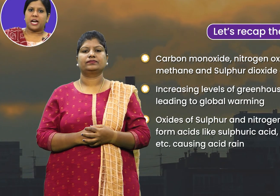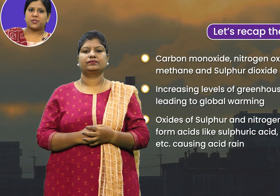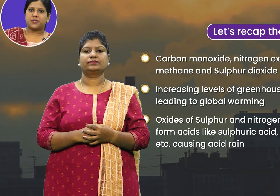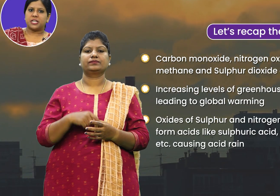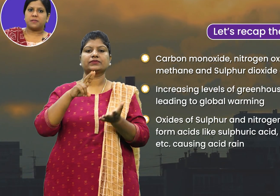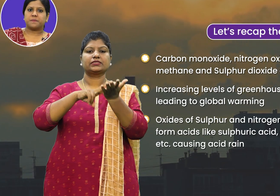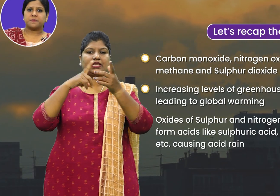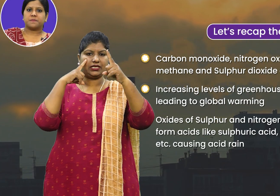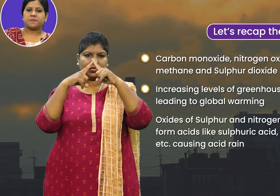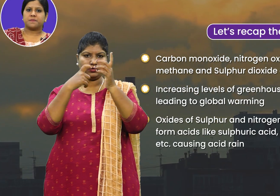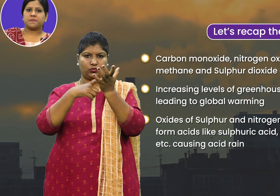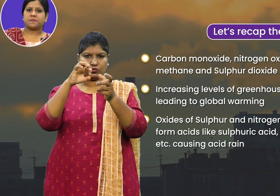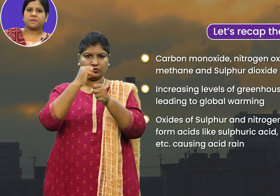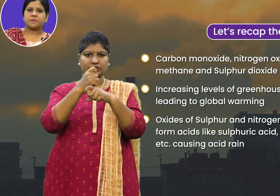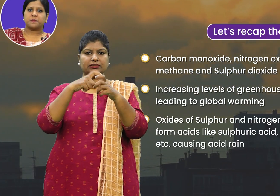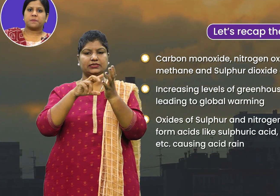and nitrogen